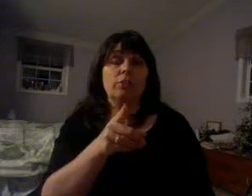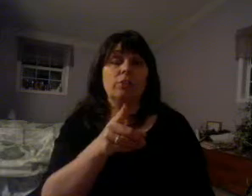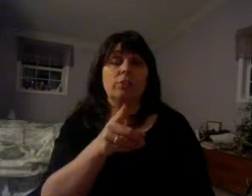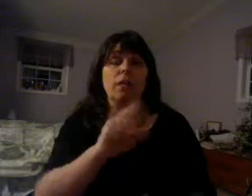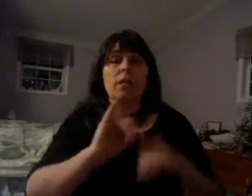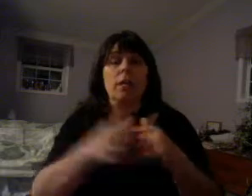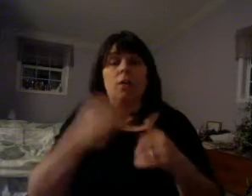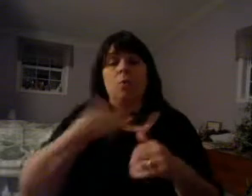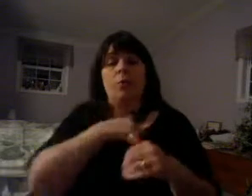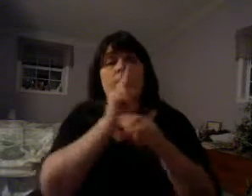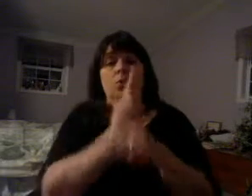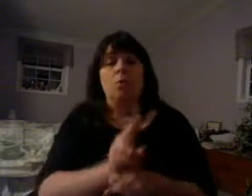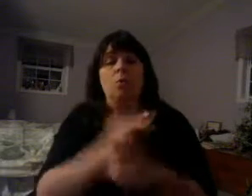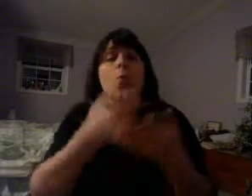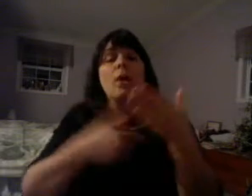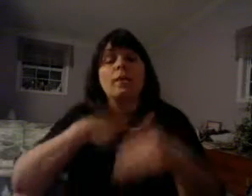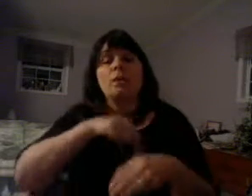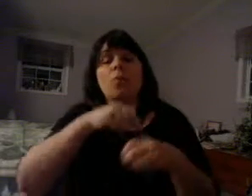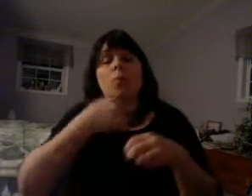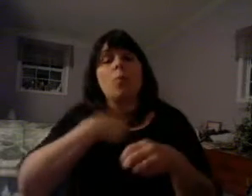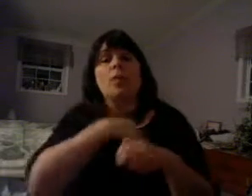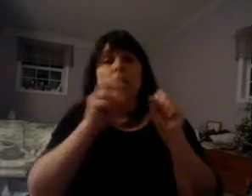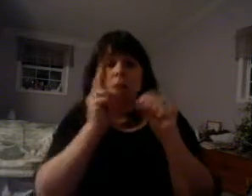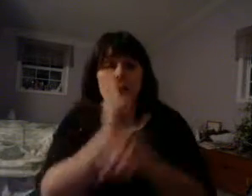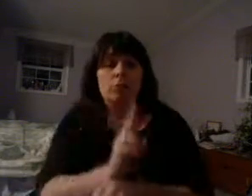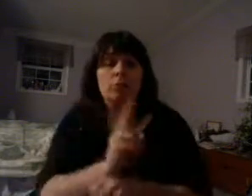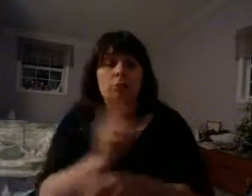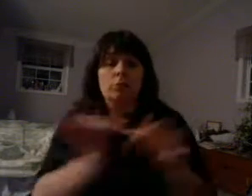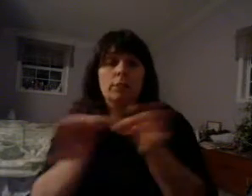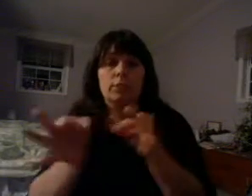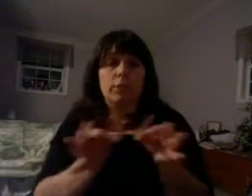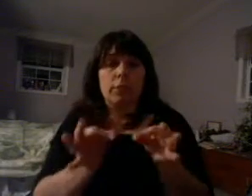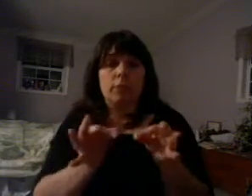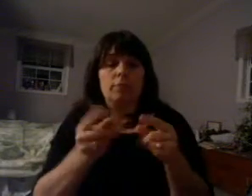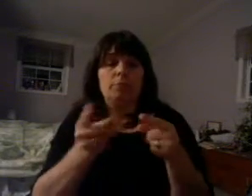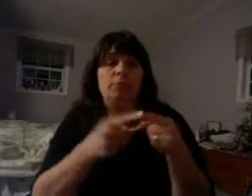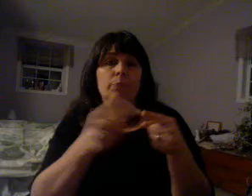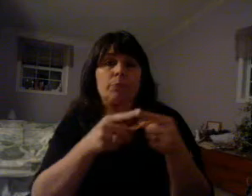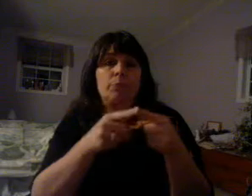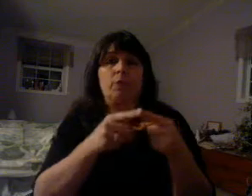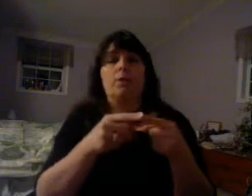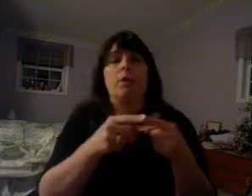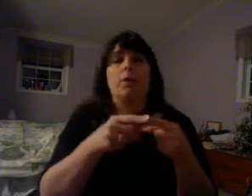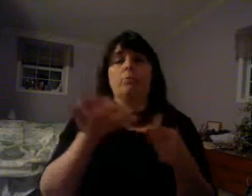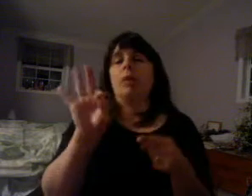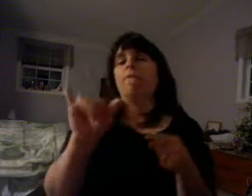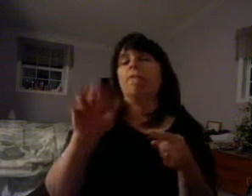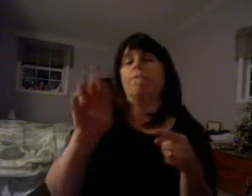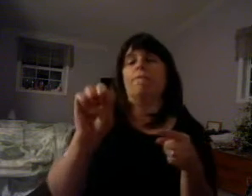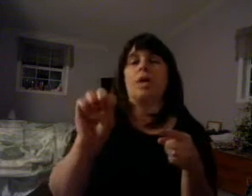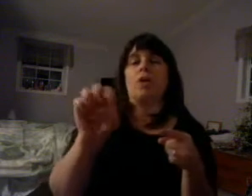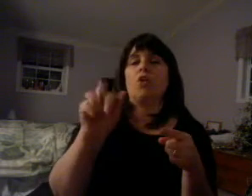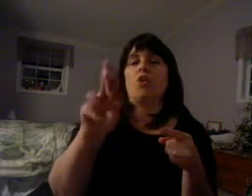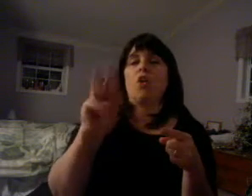explain it? Well, let me do 2, and let me start with firearms. My research in Baltimore, Decker and